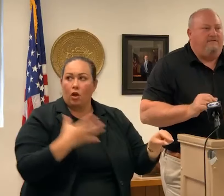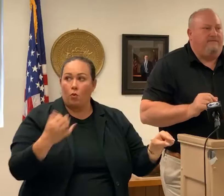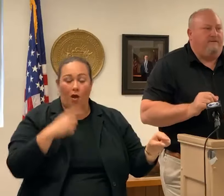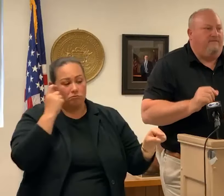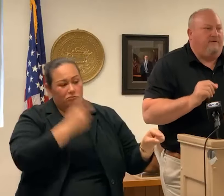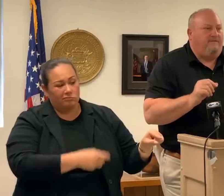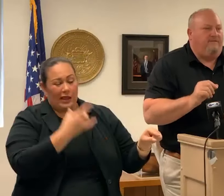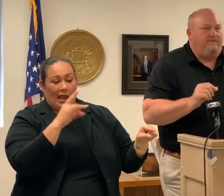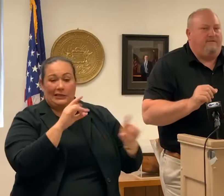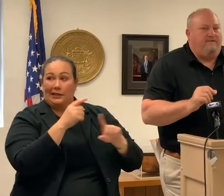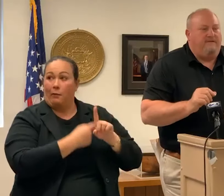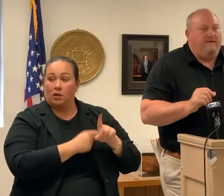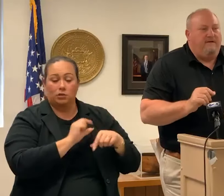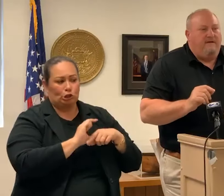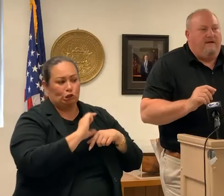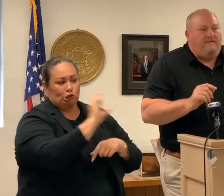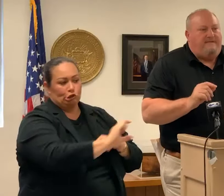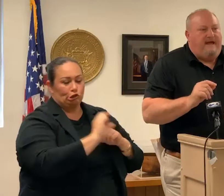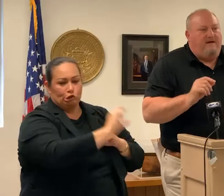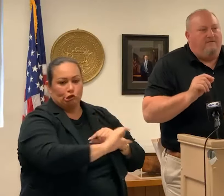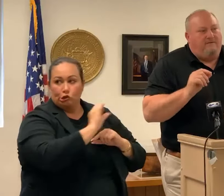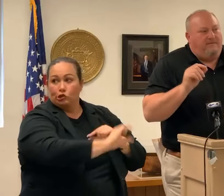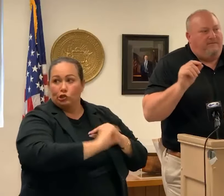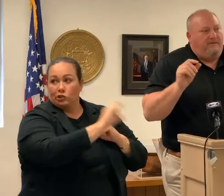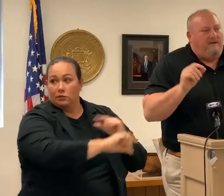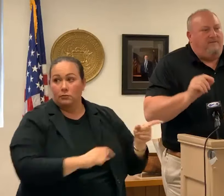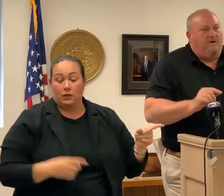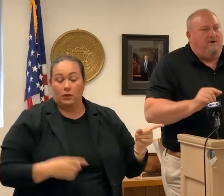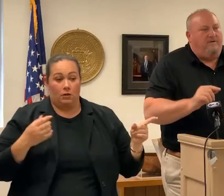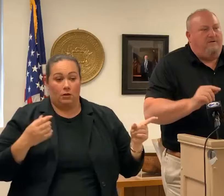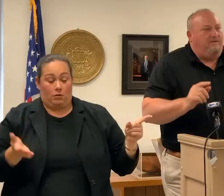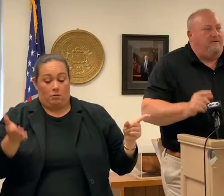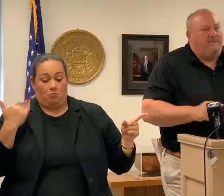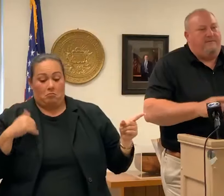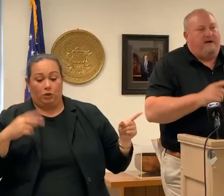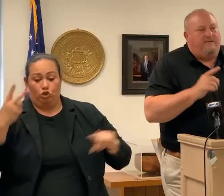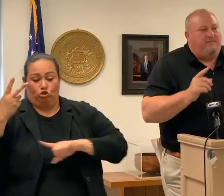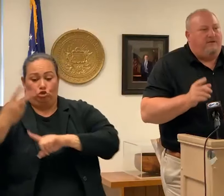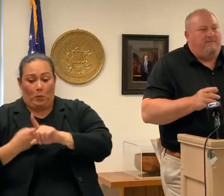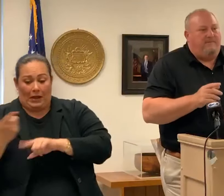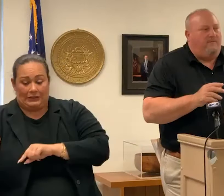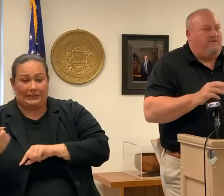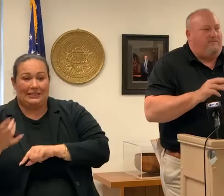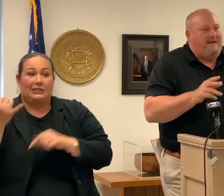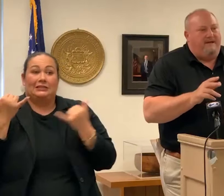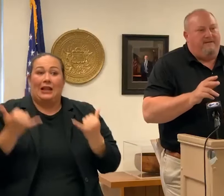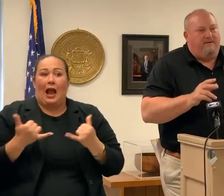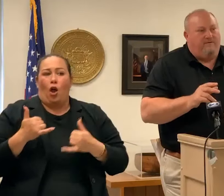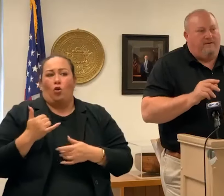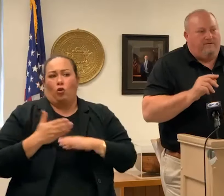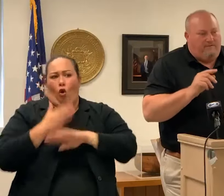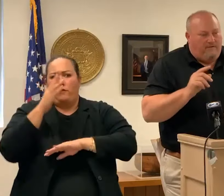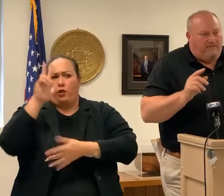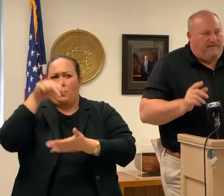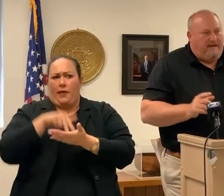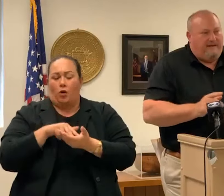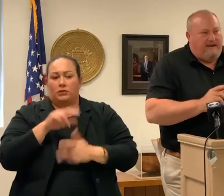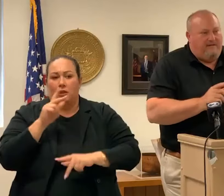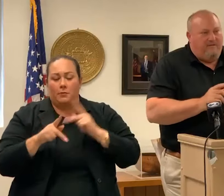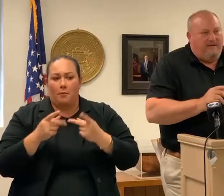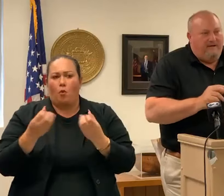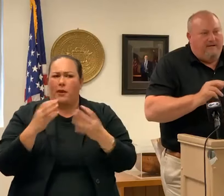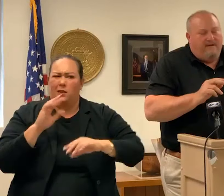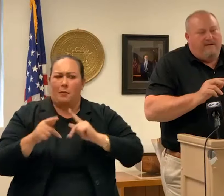out 2 months of rental assistance. It's now, if you want to, one of the 3,000 plus people, which many in the hotels fall into